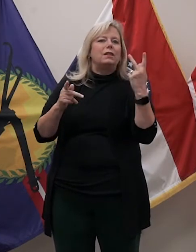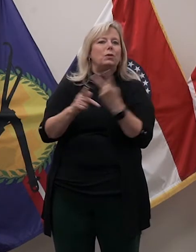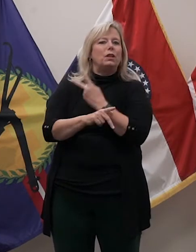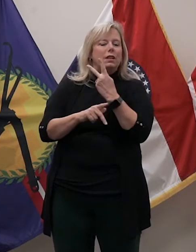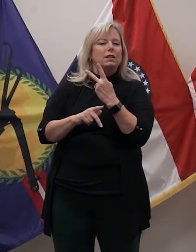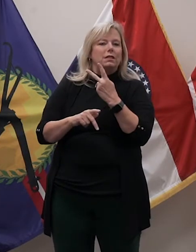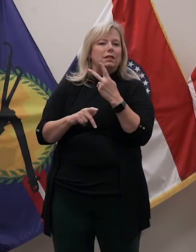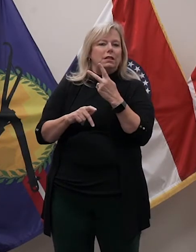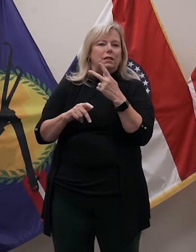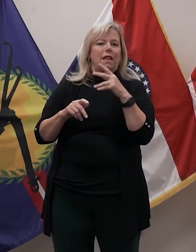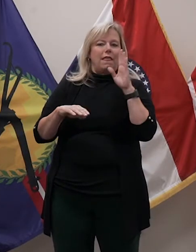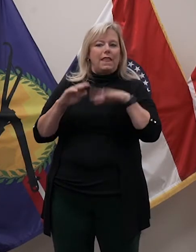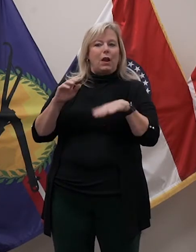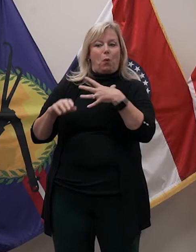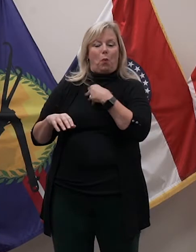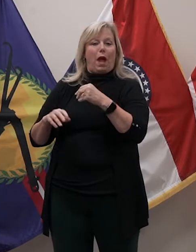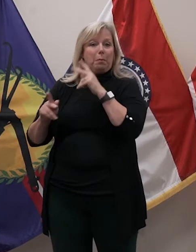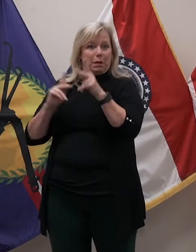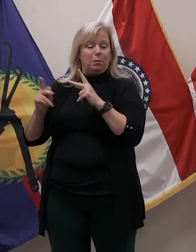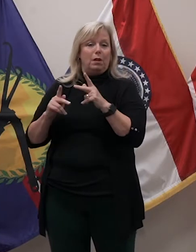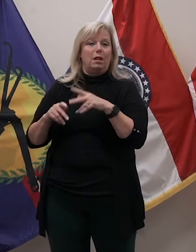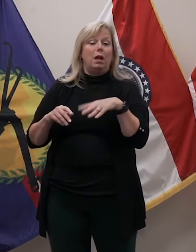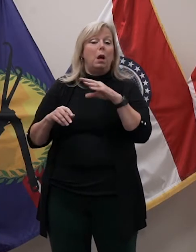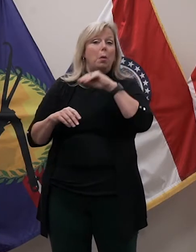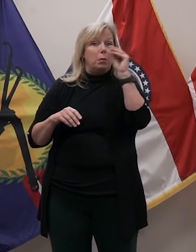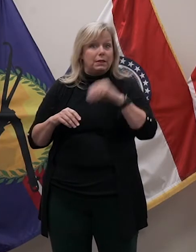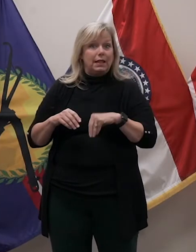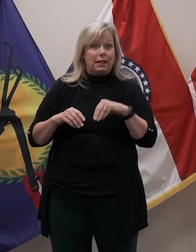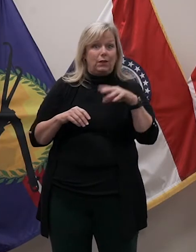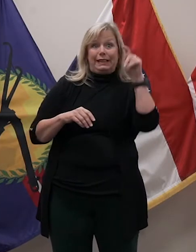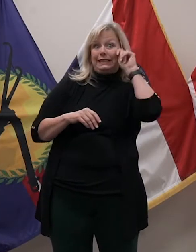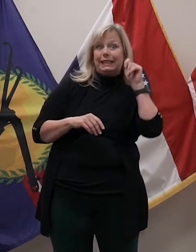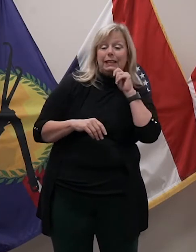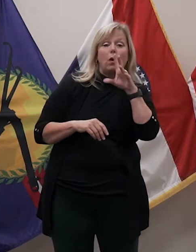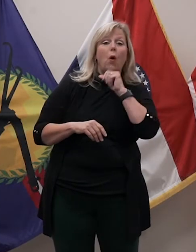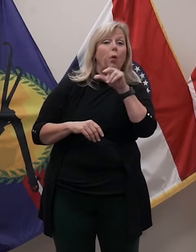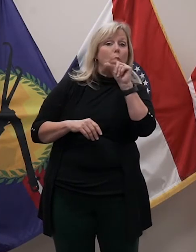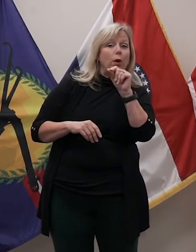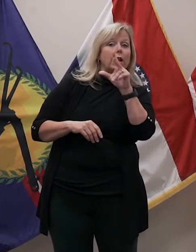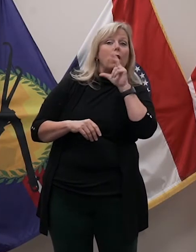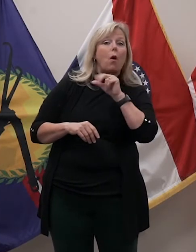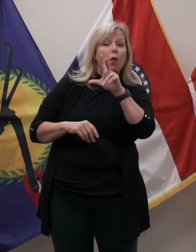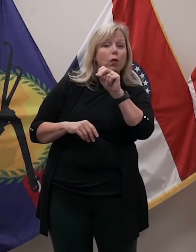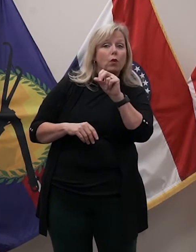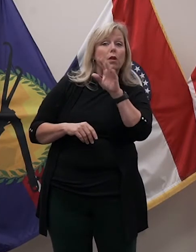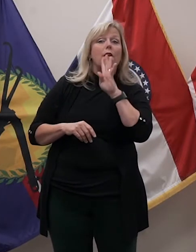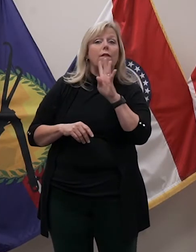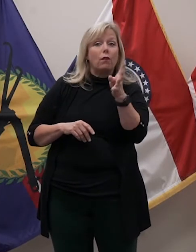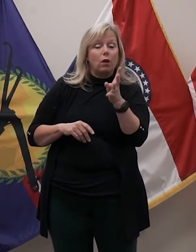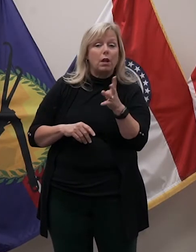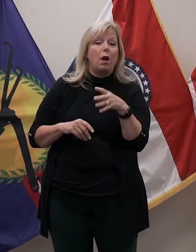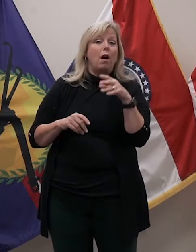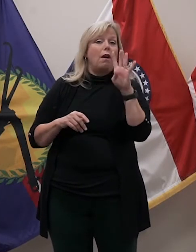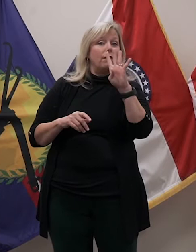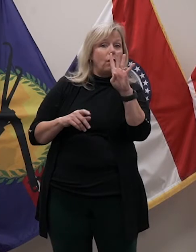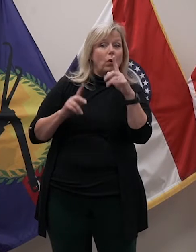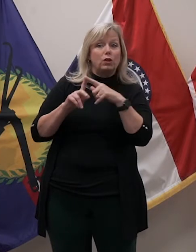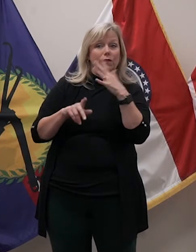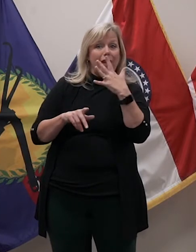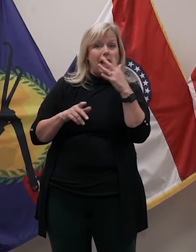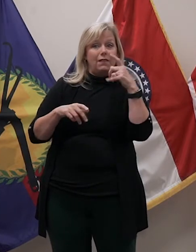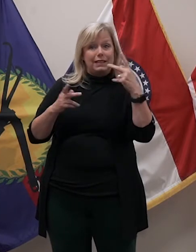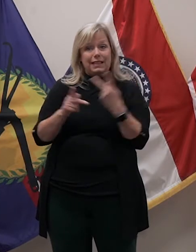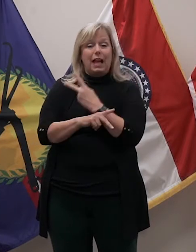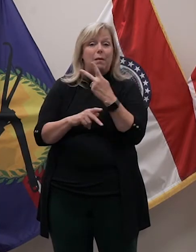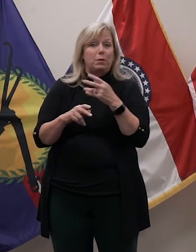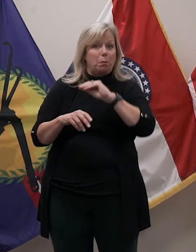white residents. The rates of residents in their teens, 20s, and 30s is 4 to 5 times the rate